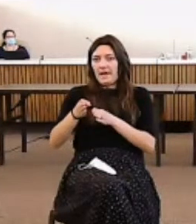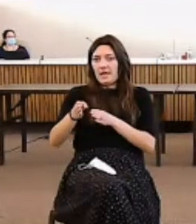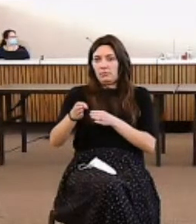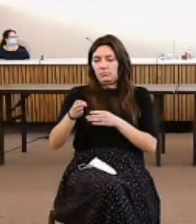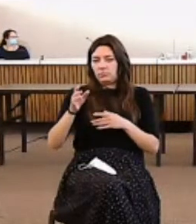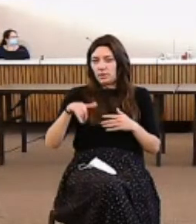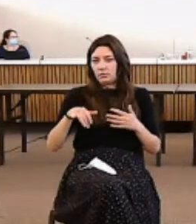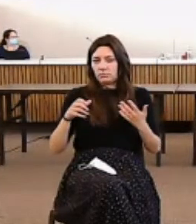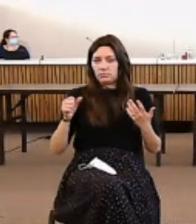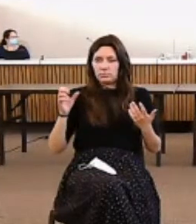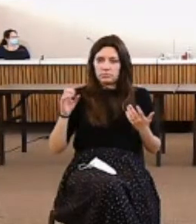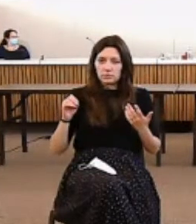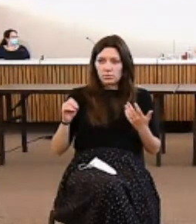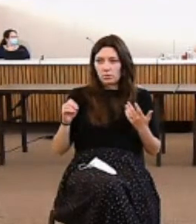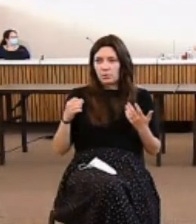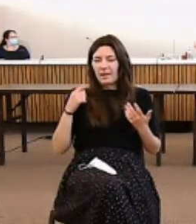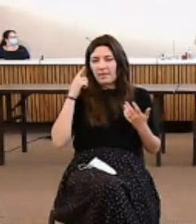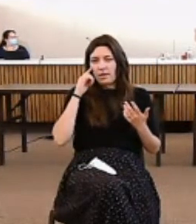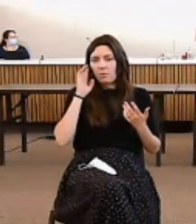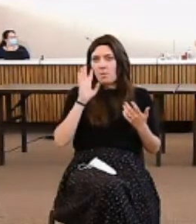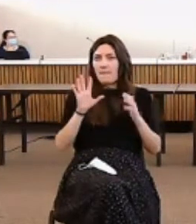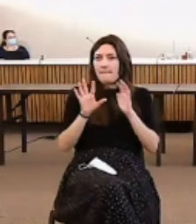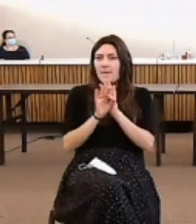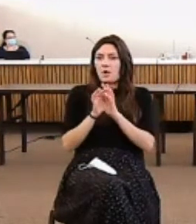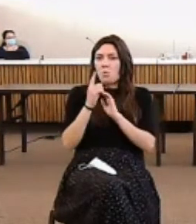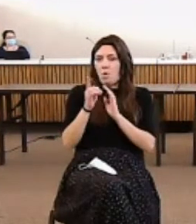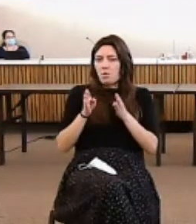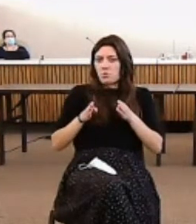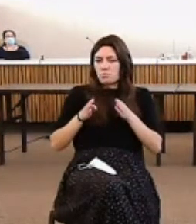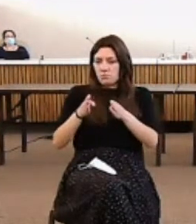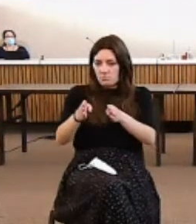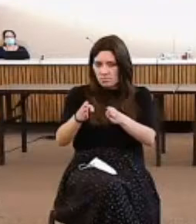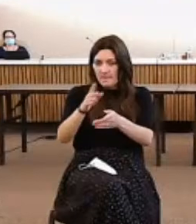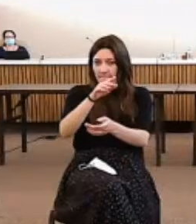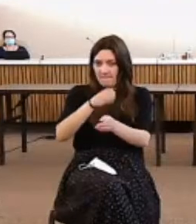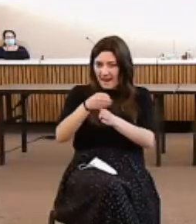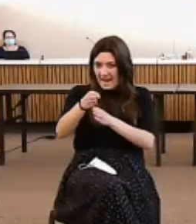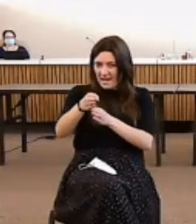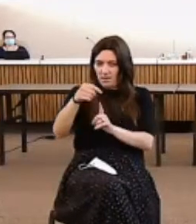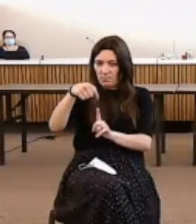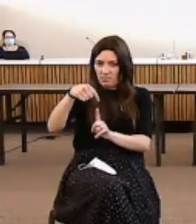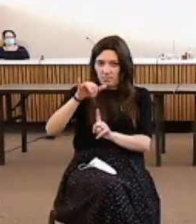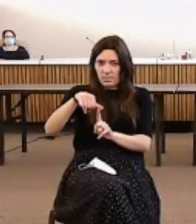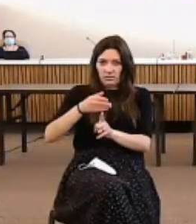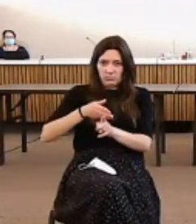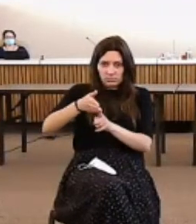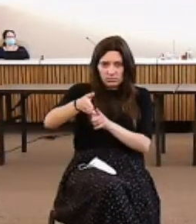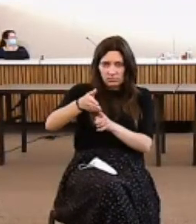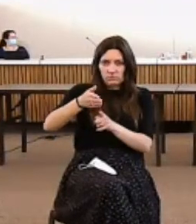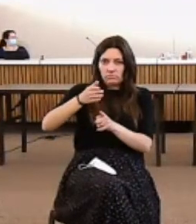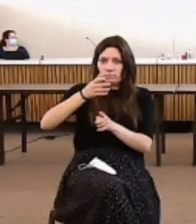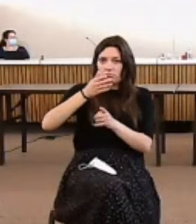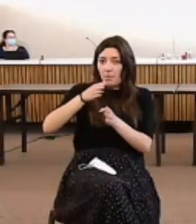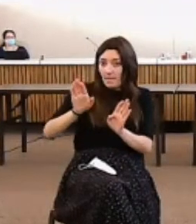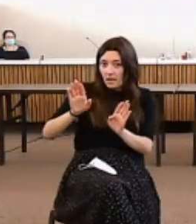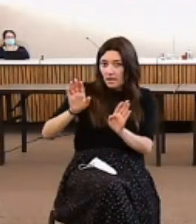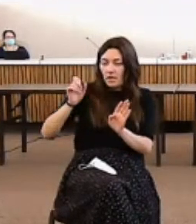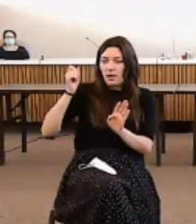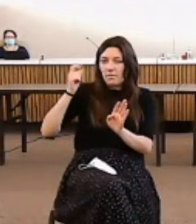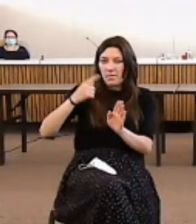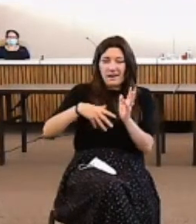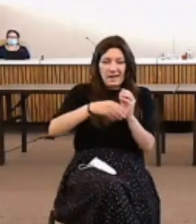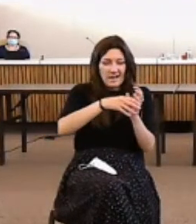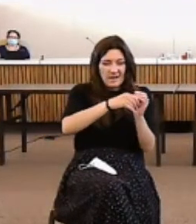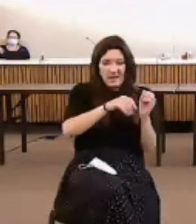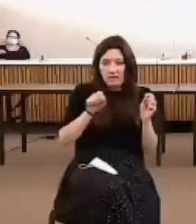that you were just saying, is we would pick one trunk that's a public trunk and everything else would be private. But we'll again, I want to